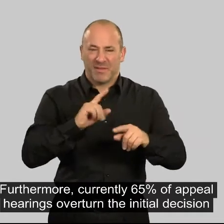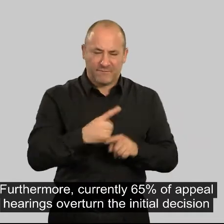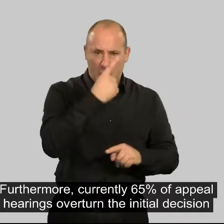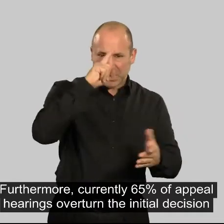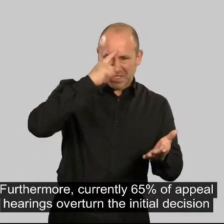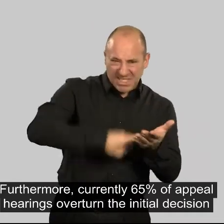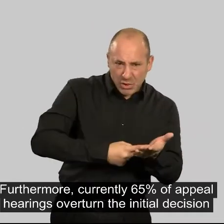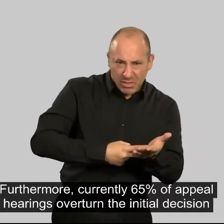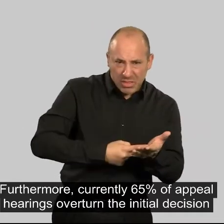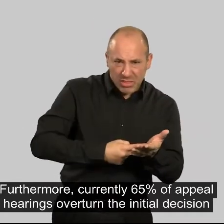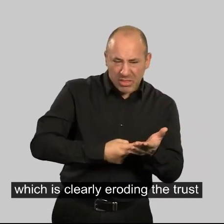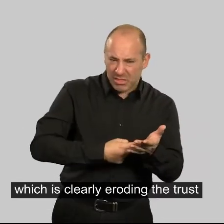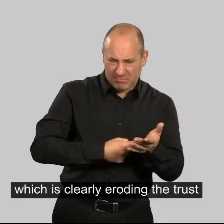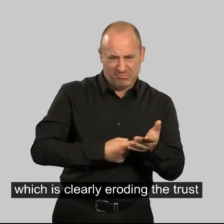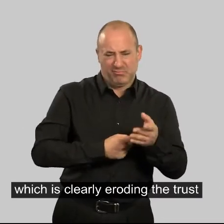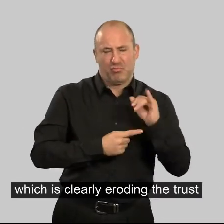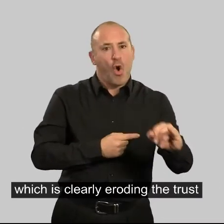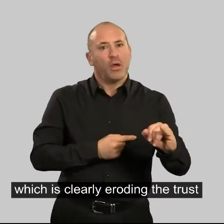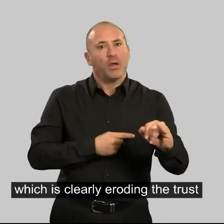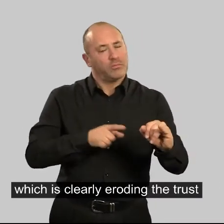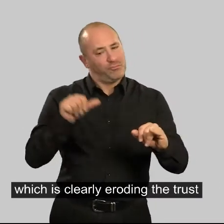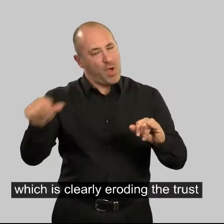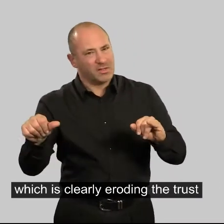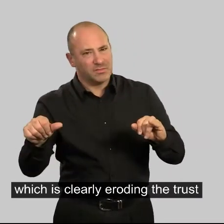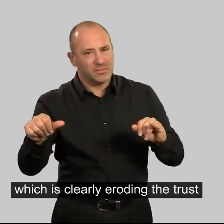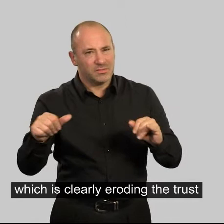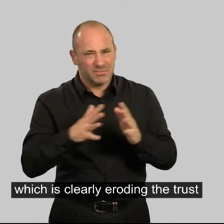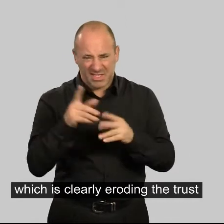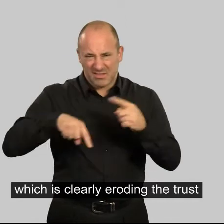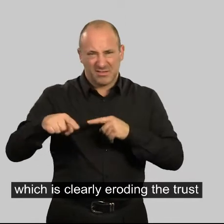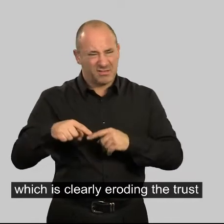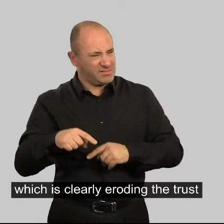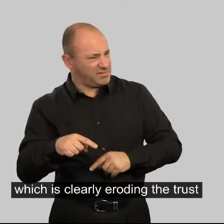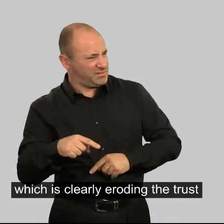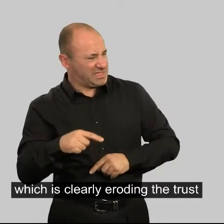is clearly eroding the trust of claimants and stakeholders in the system.